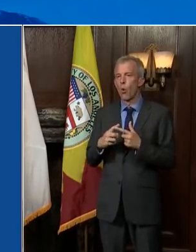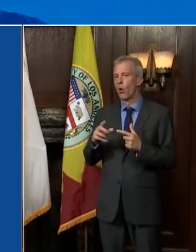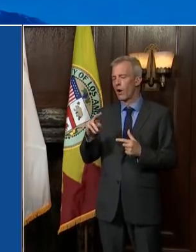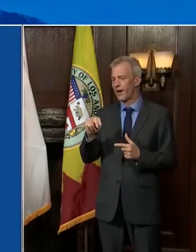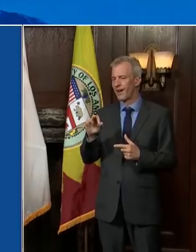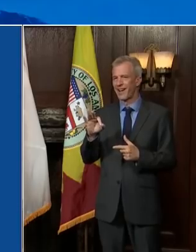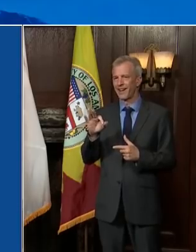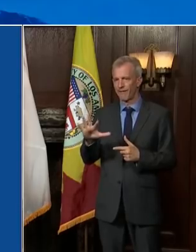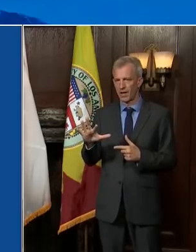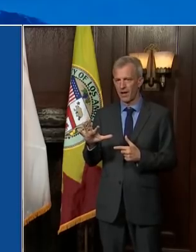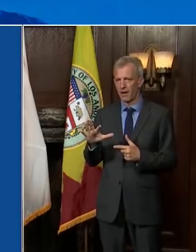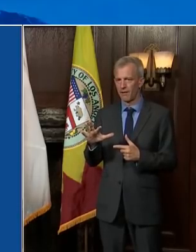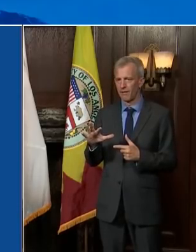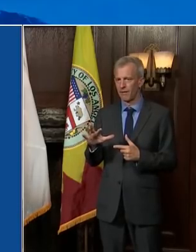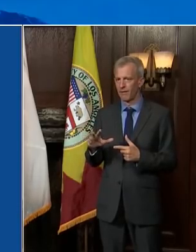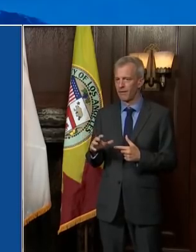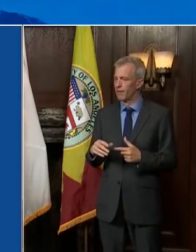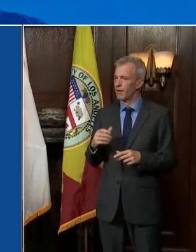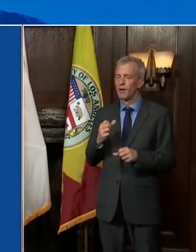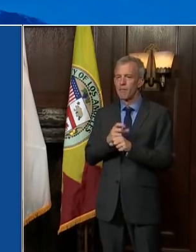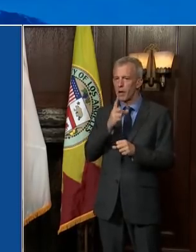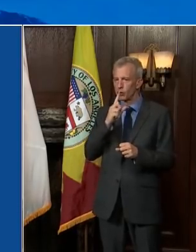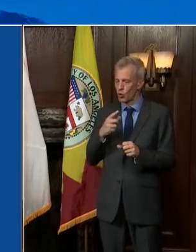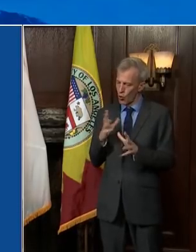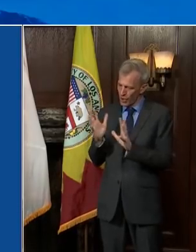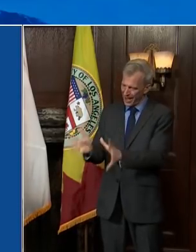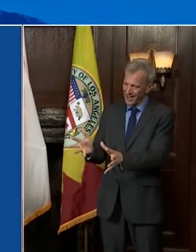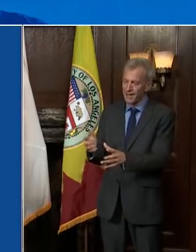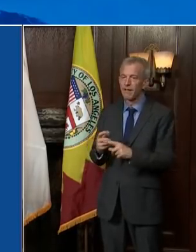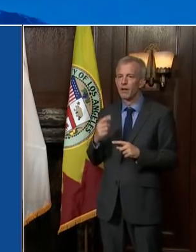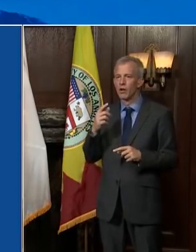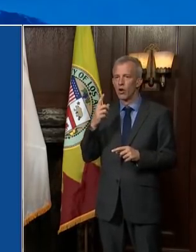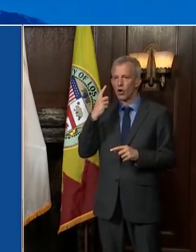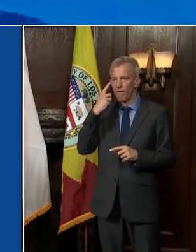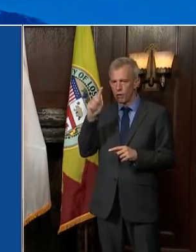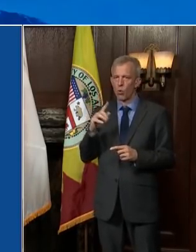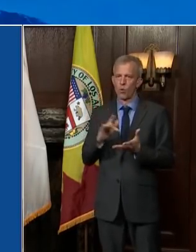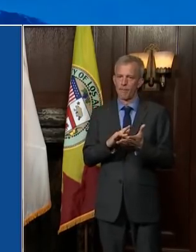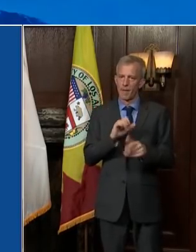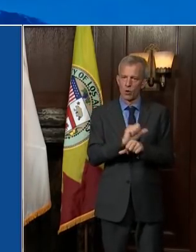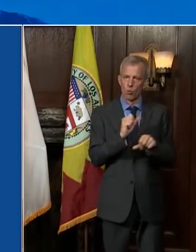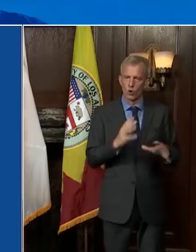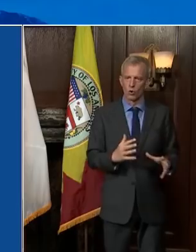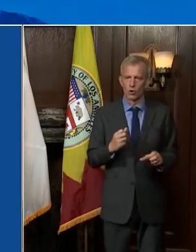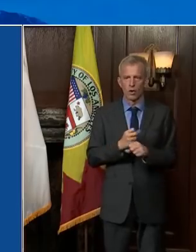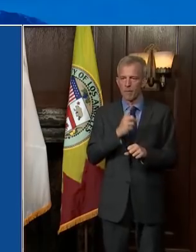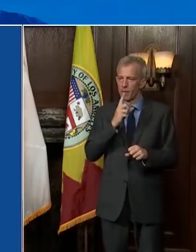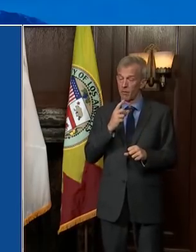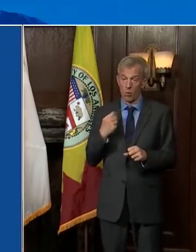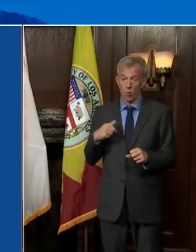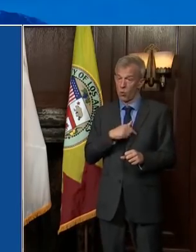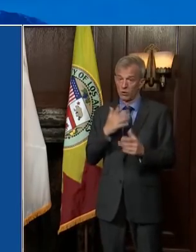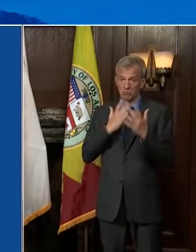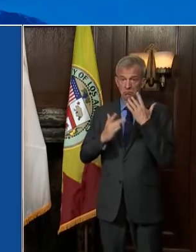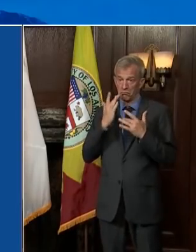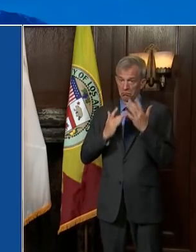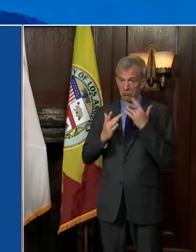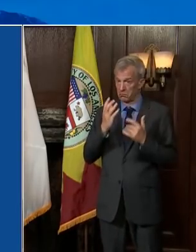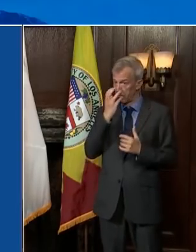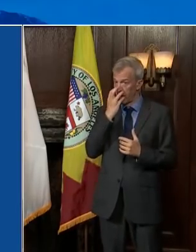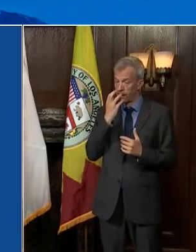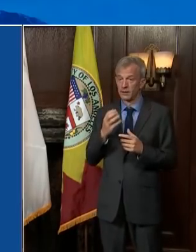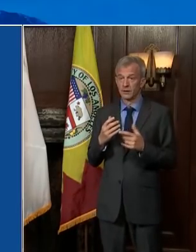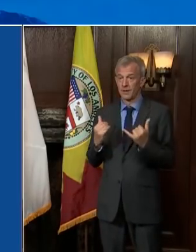masks. We must not contribute to the shortage of these essential personal protective equipment for medical personnel and first